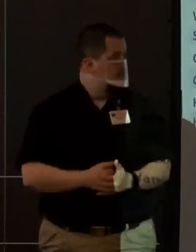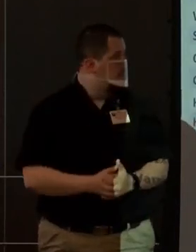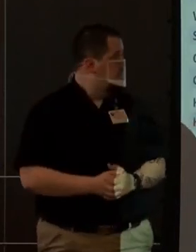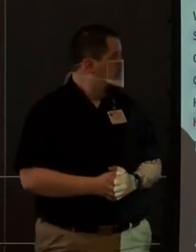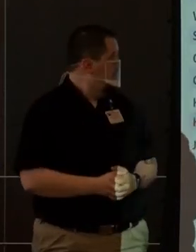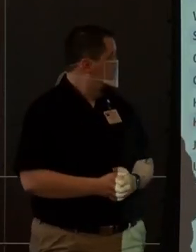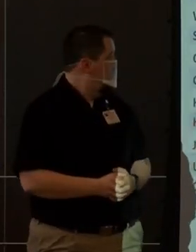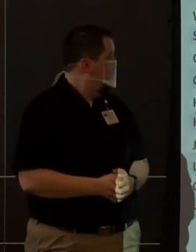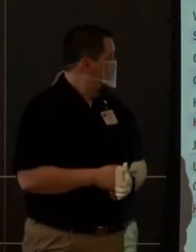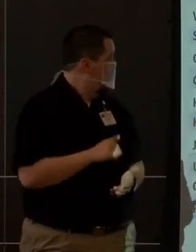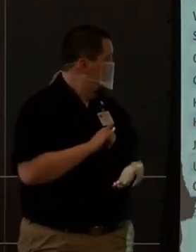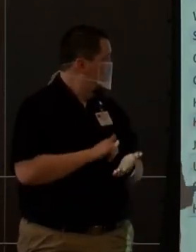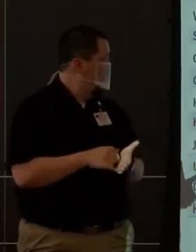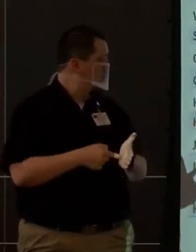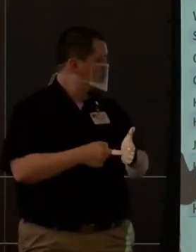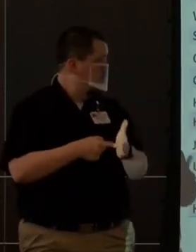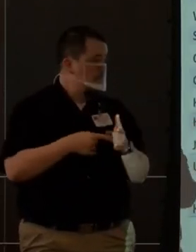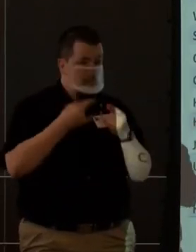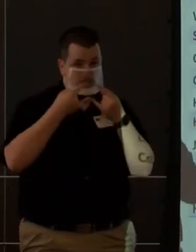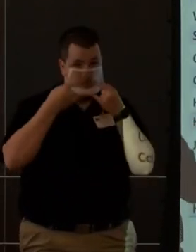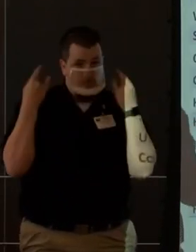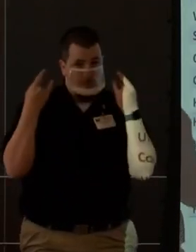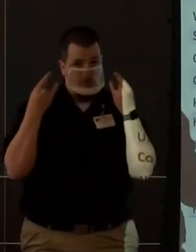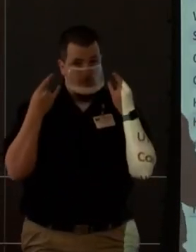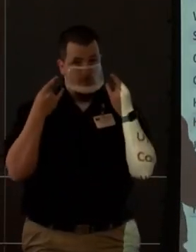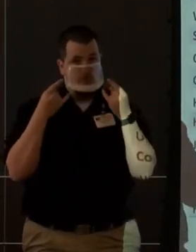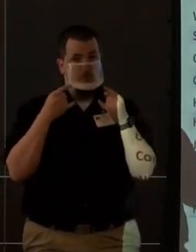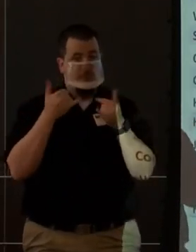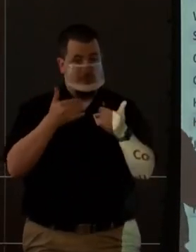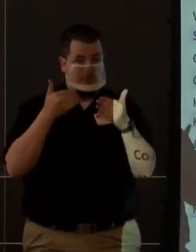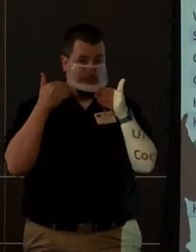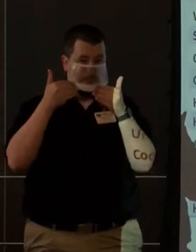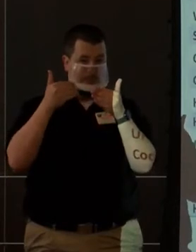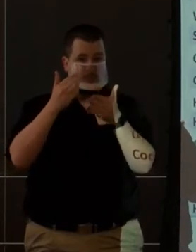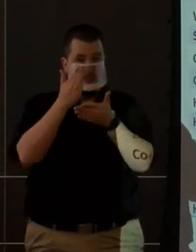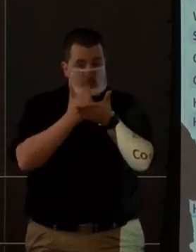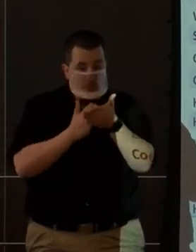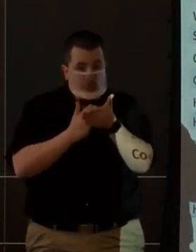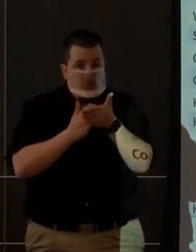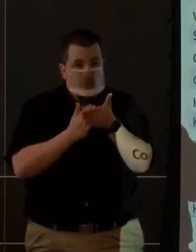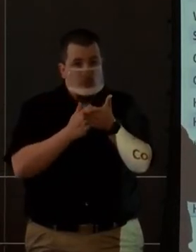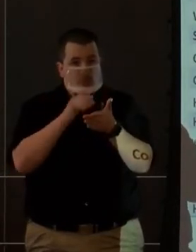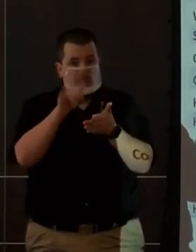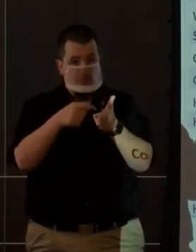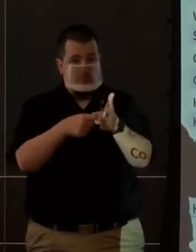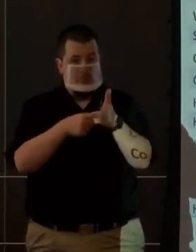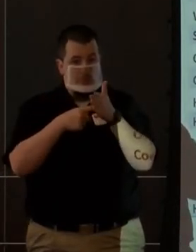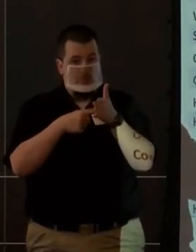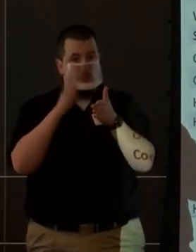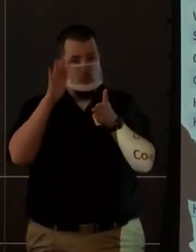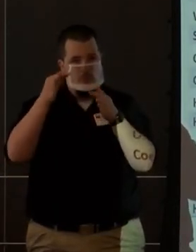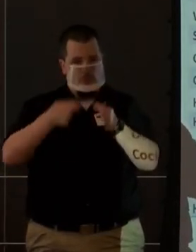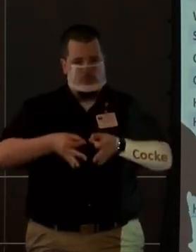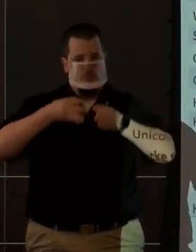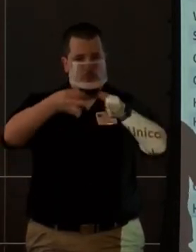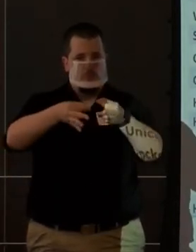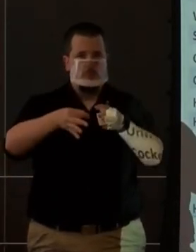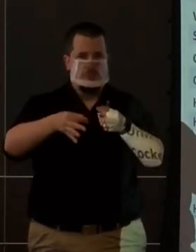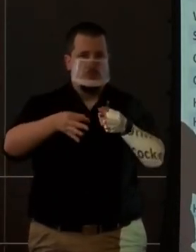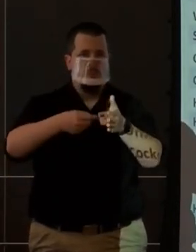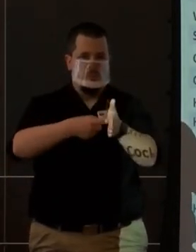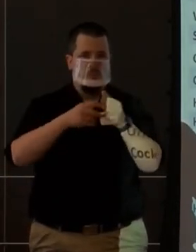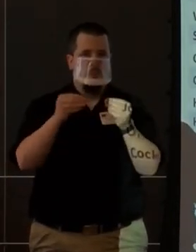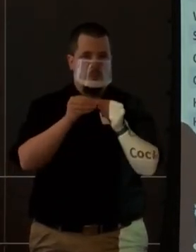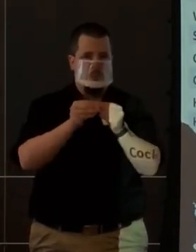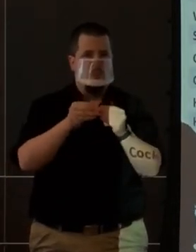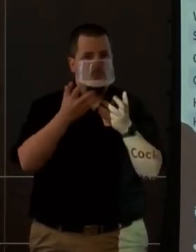And then these are the mask mandates we have in place. Obviously, we're coming up here on some mask mandate extensions that are, we would like